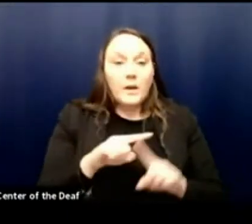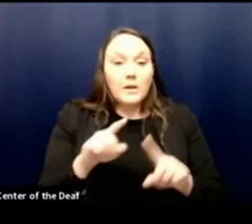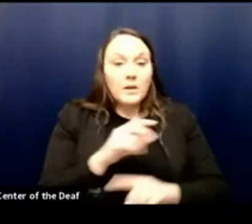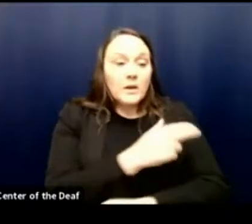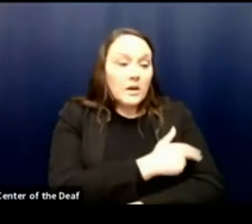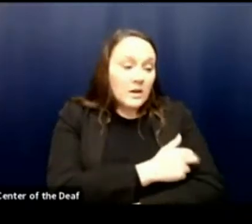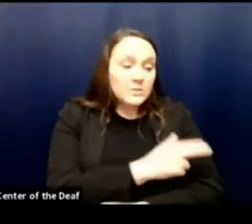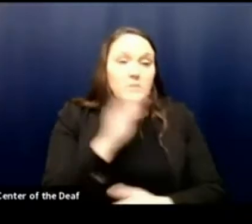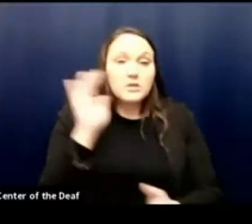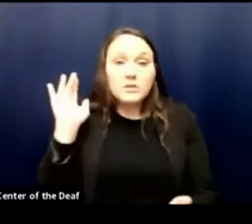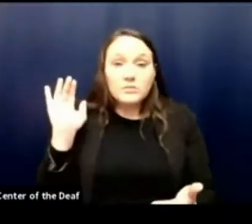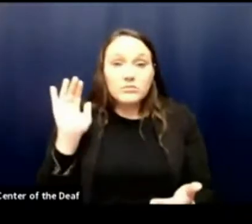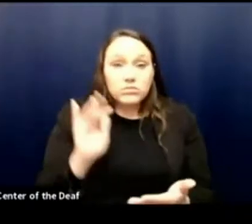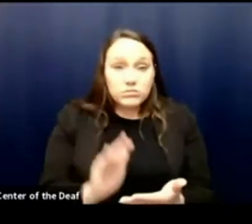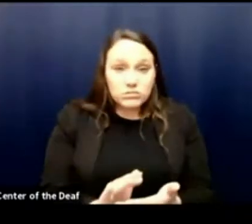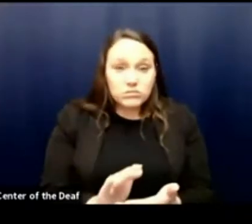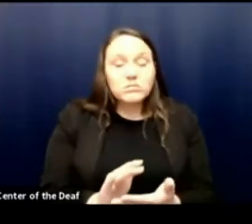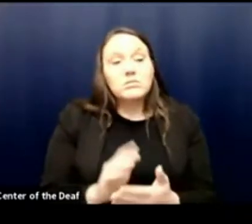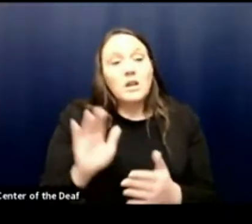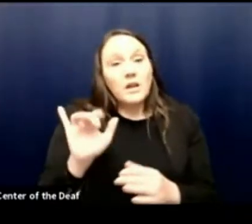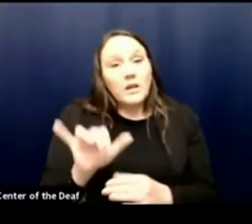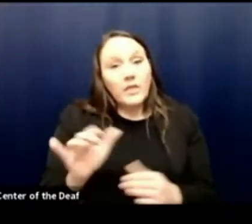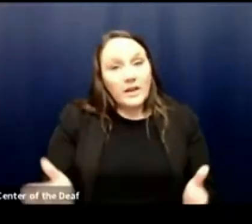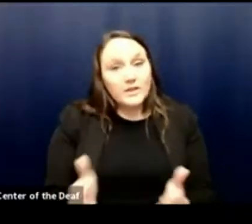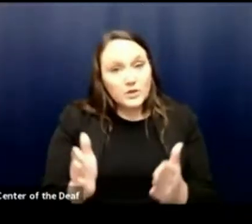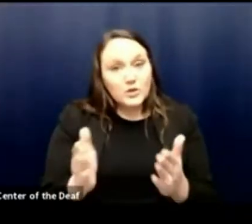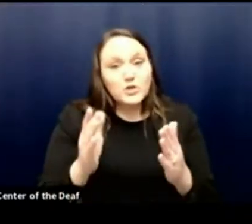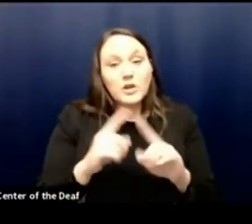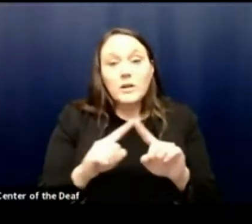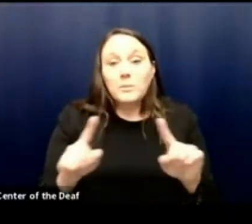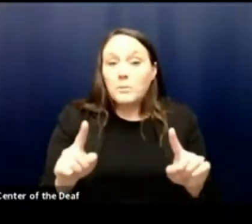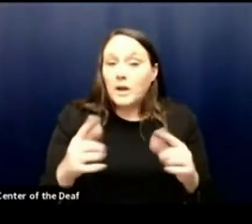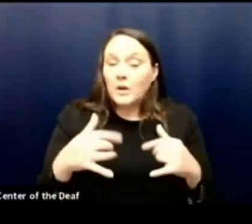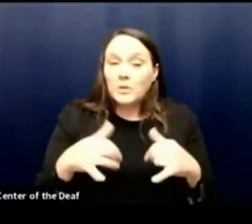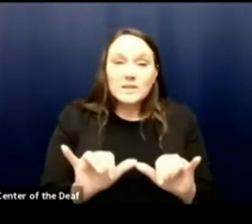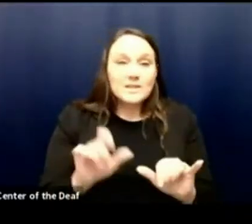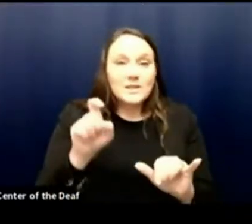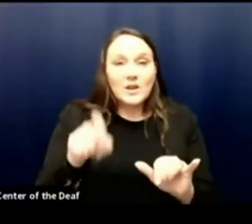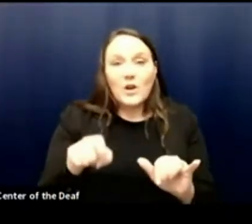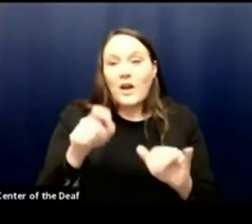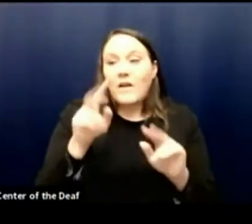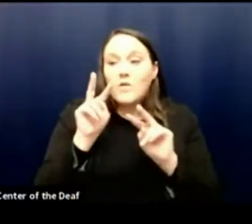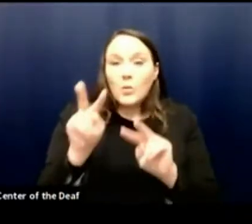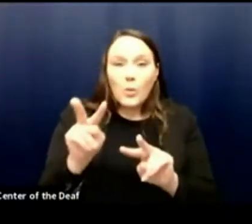encouraging. Saying all that, we need to watch and wait. And